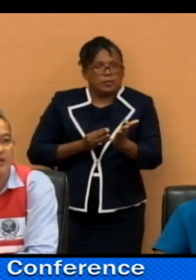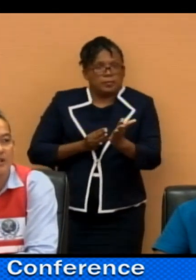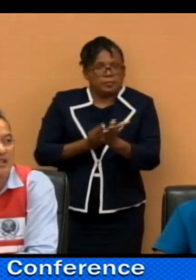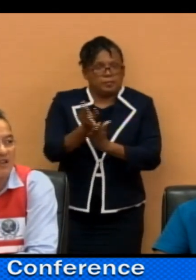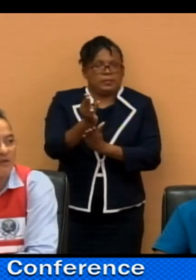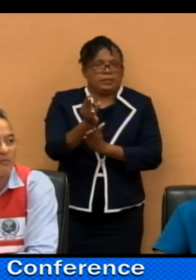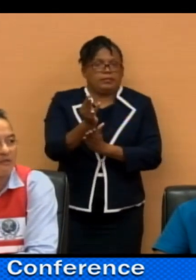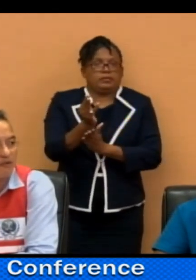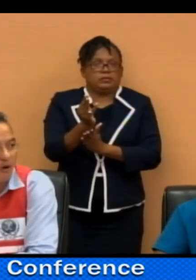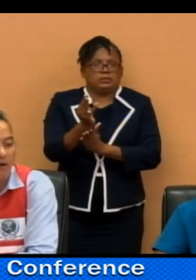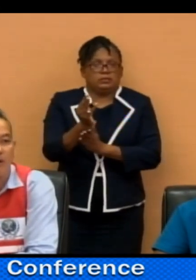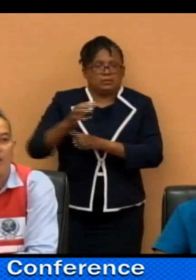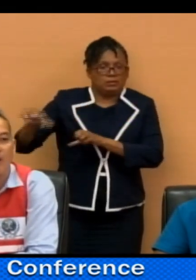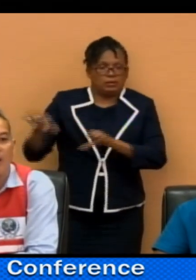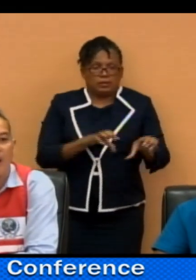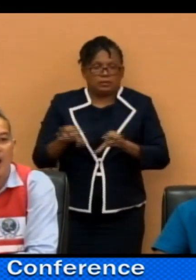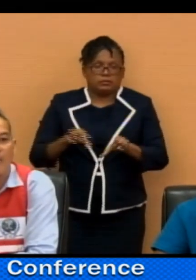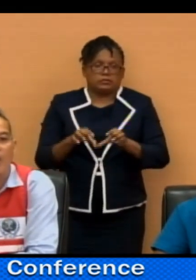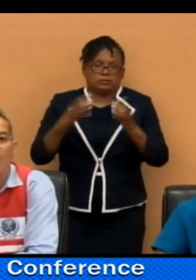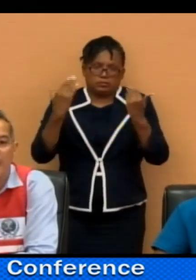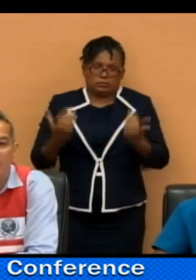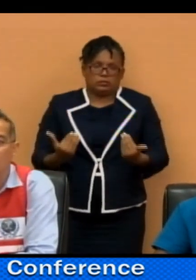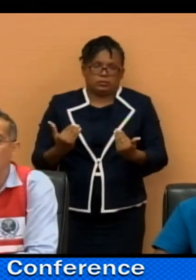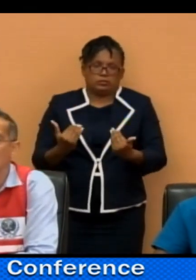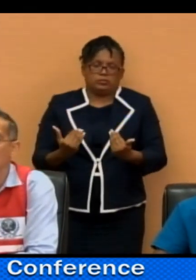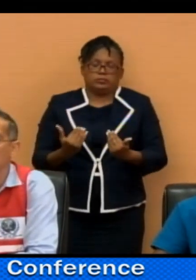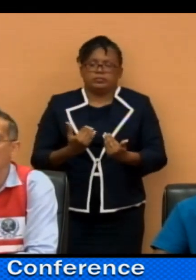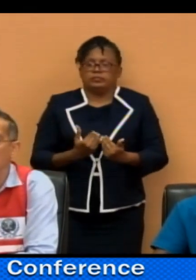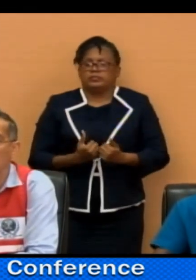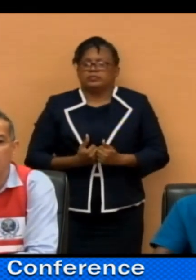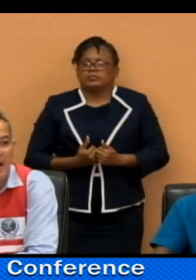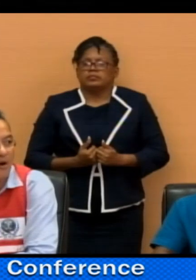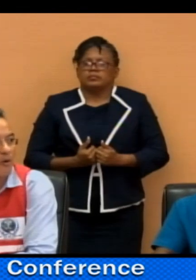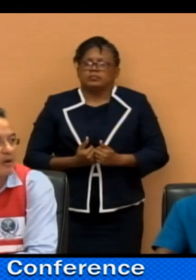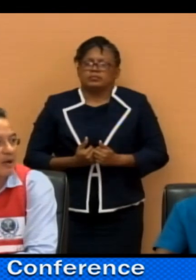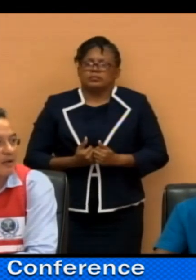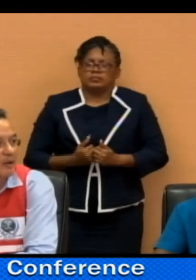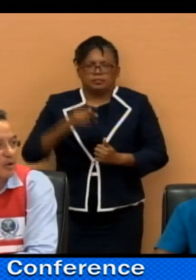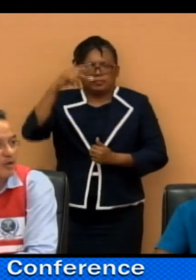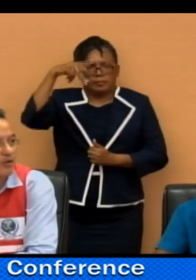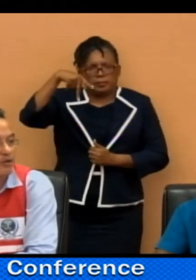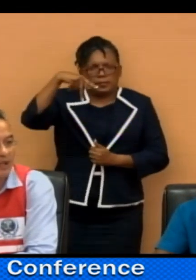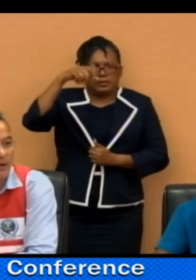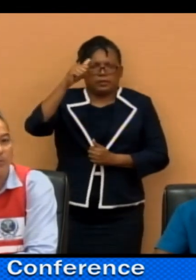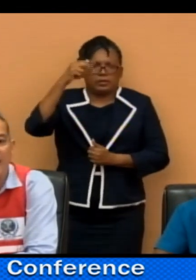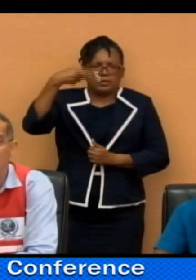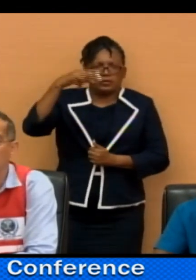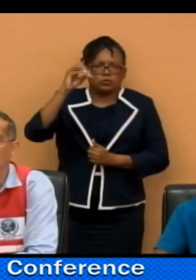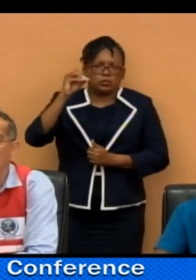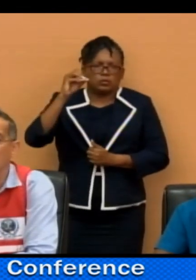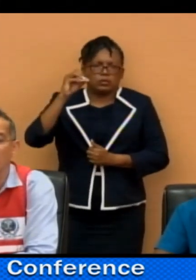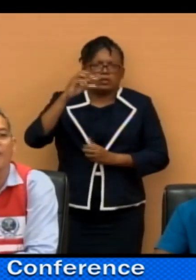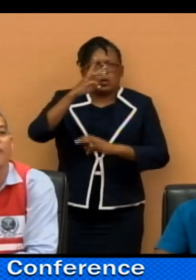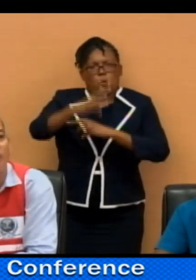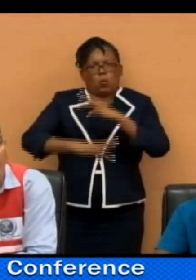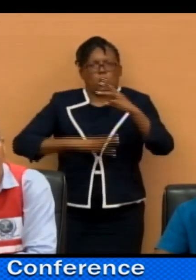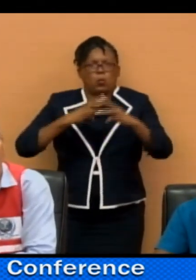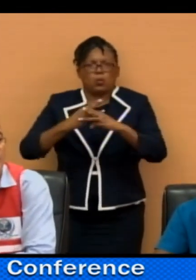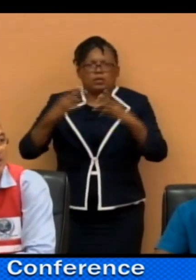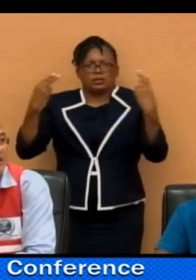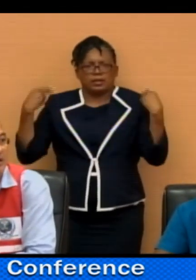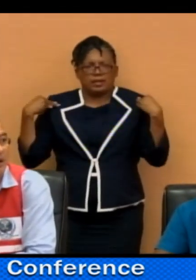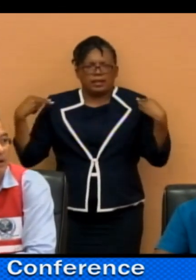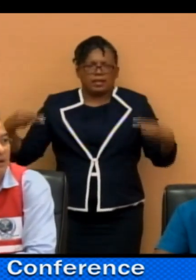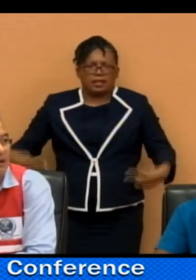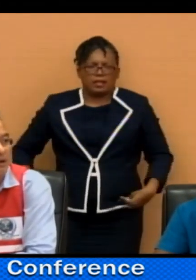most cases, even before, according to PAHO and WHO general practices, before it